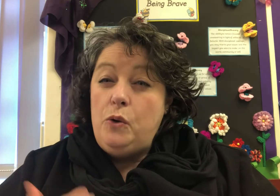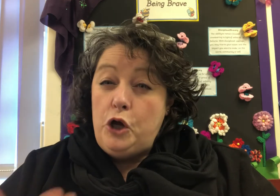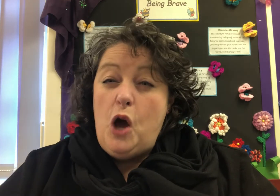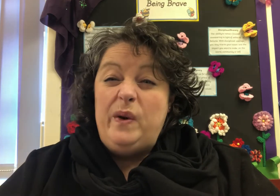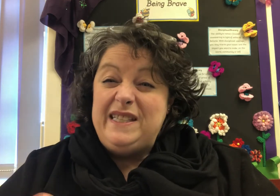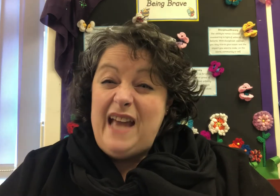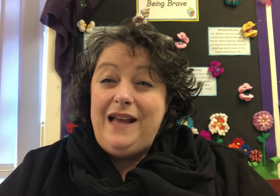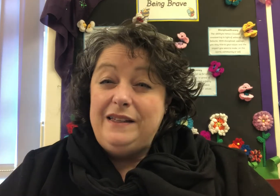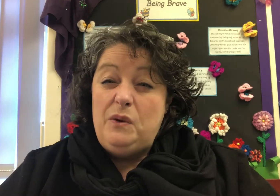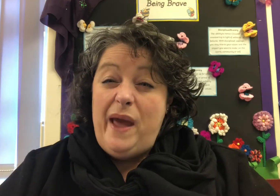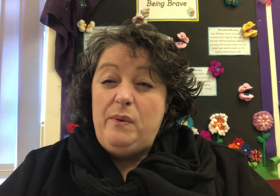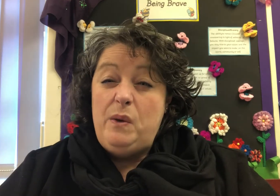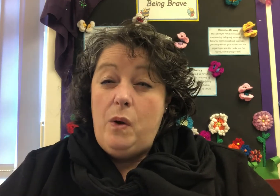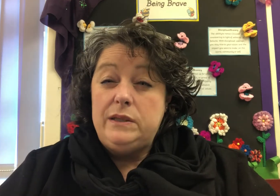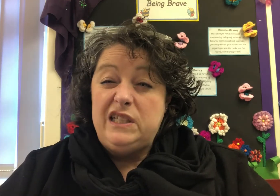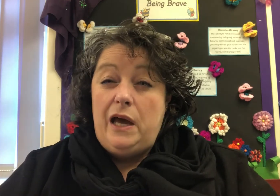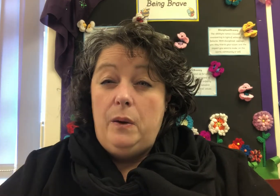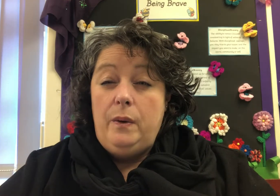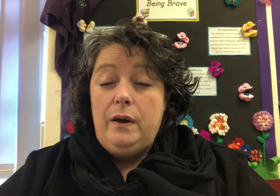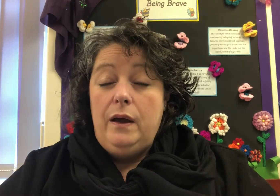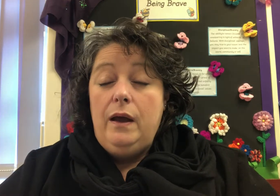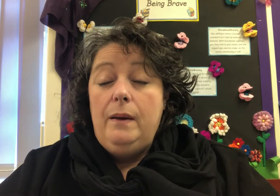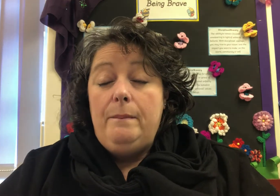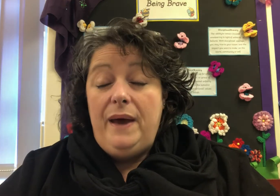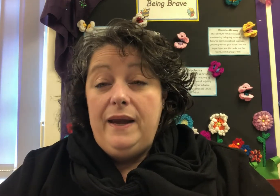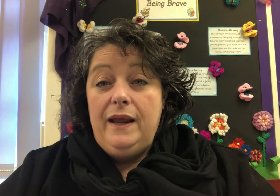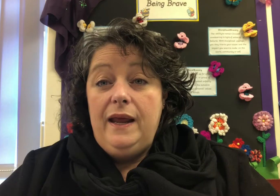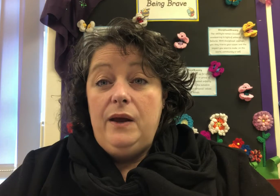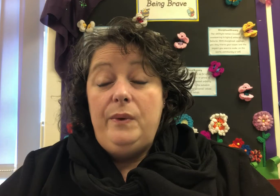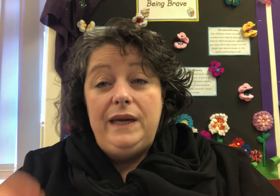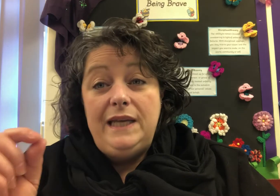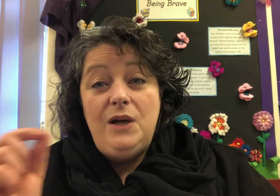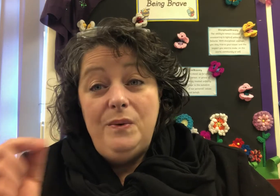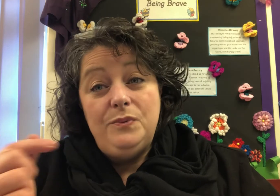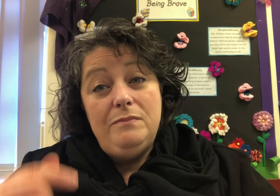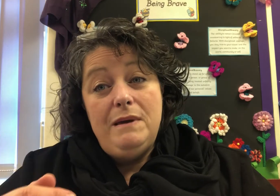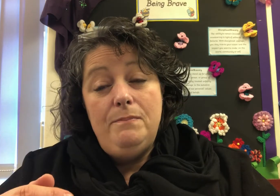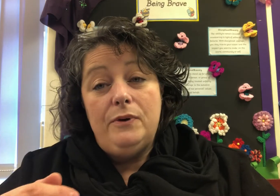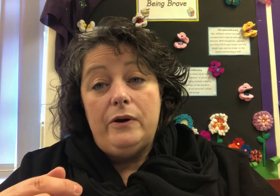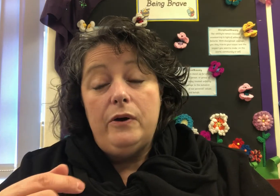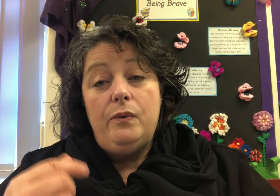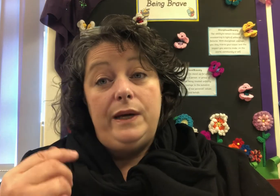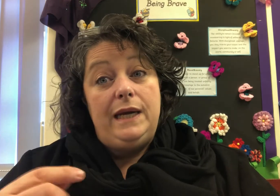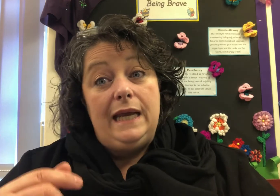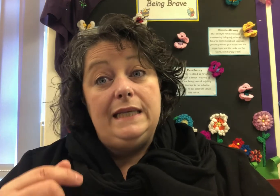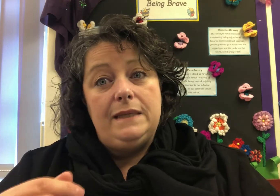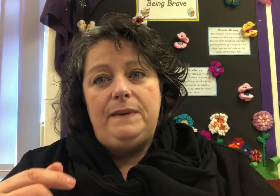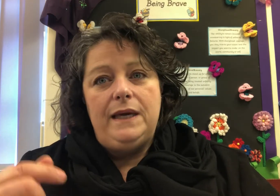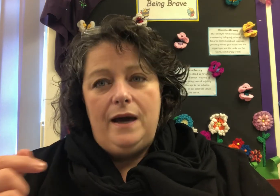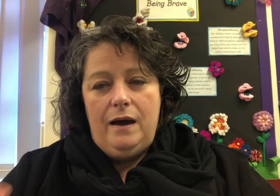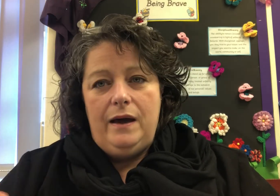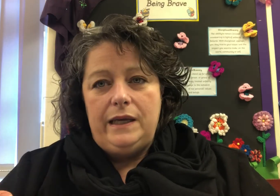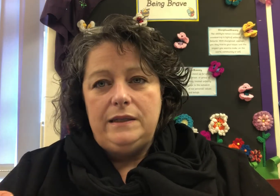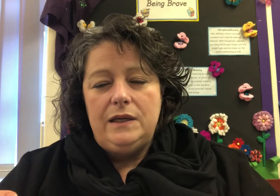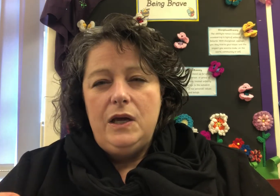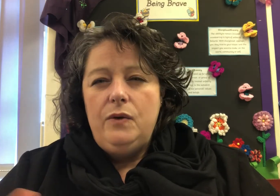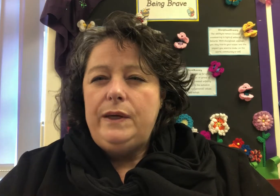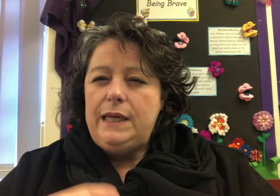go exactly the way we want to go. But we need to always remember we need to be kind. We need to